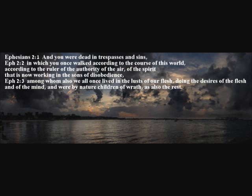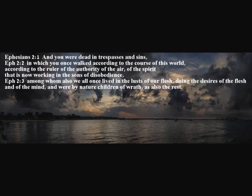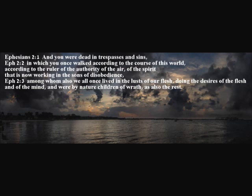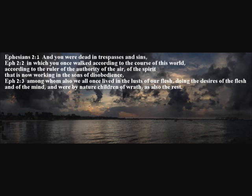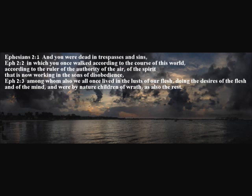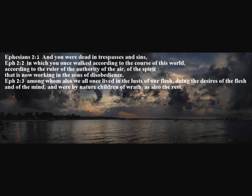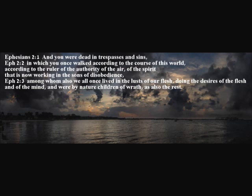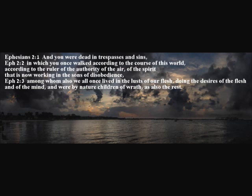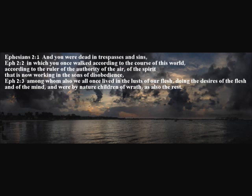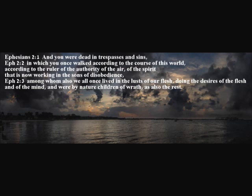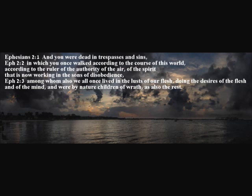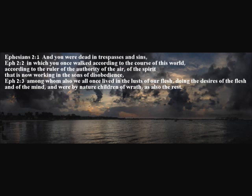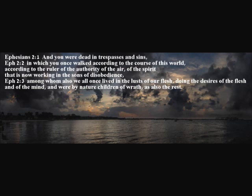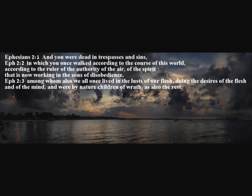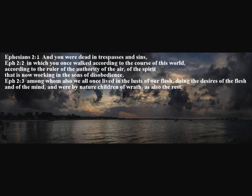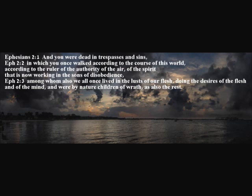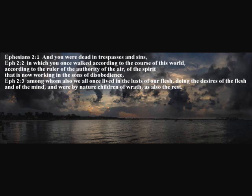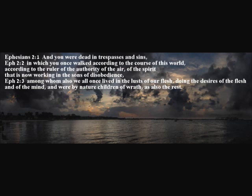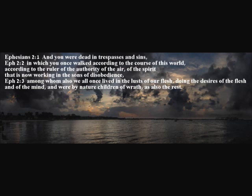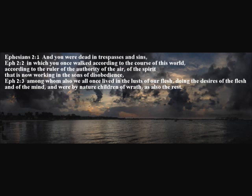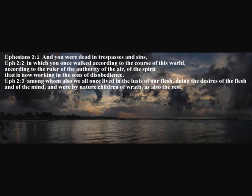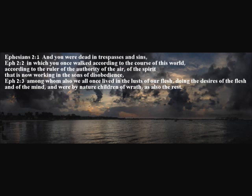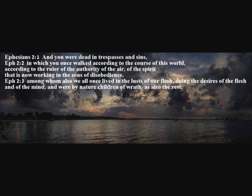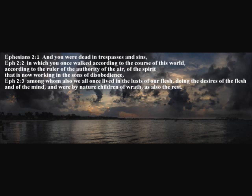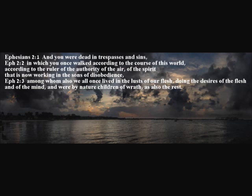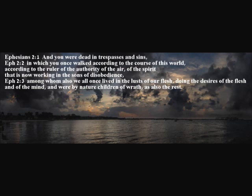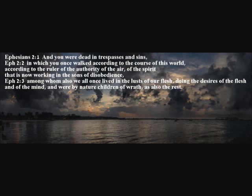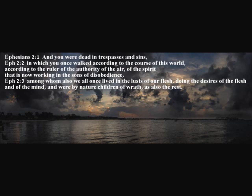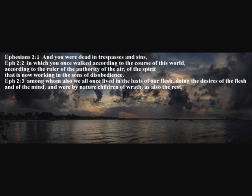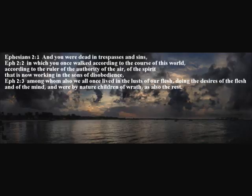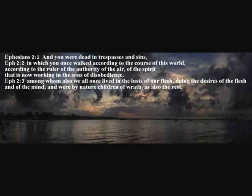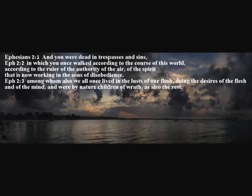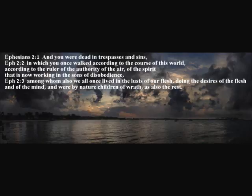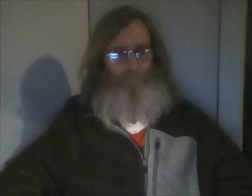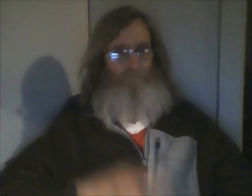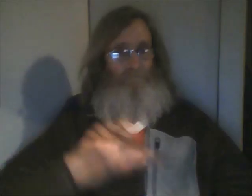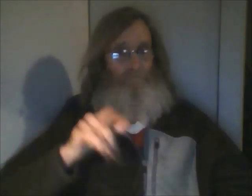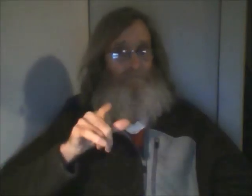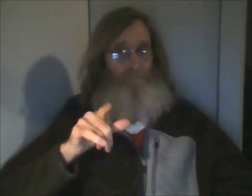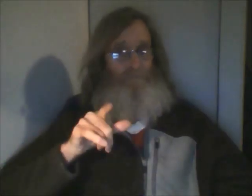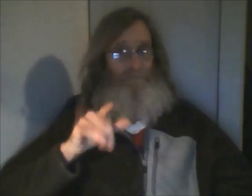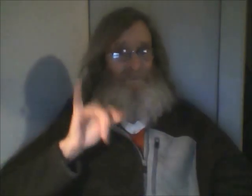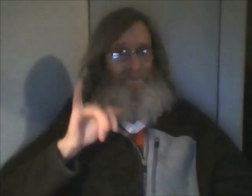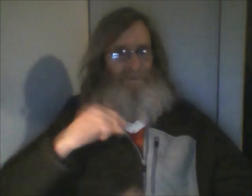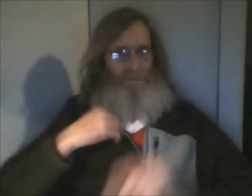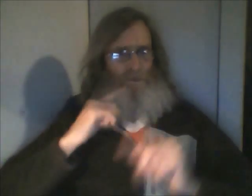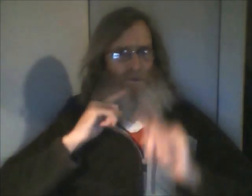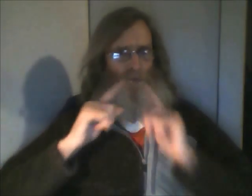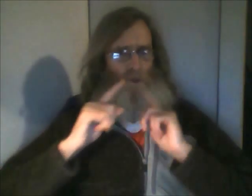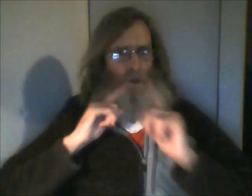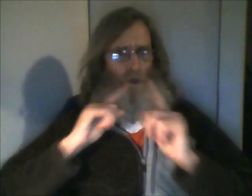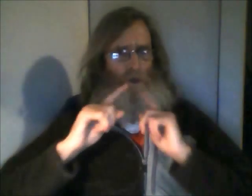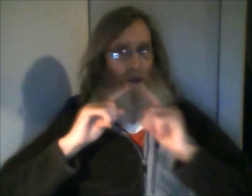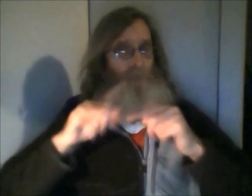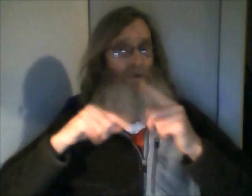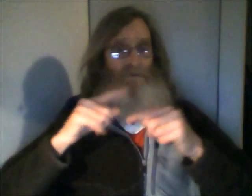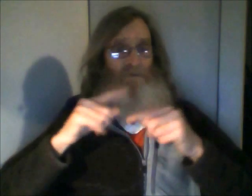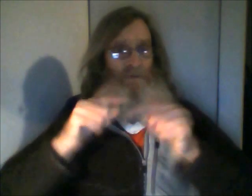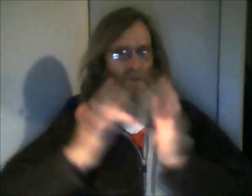The inflated bladder forces the carbon fiber to take the